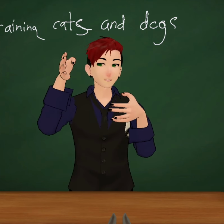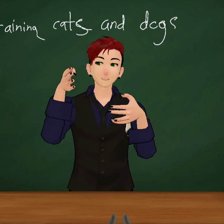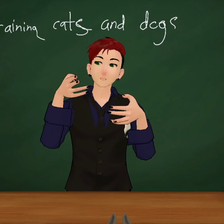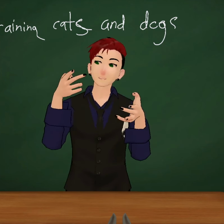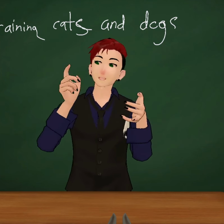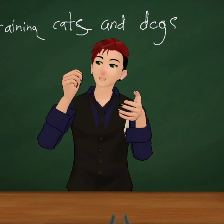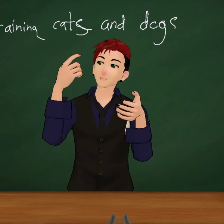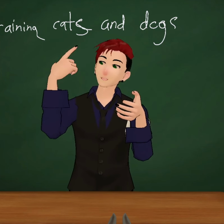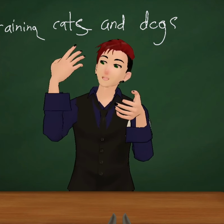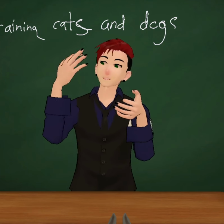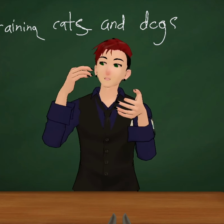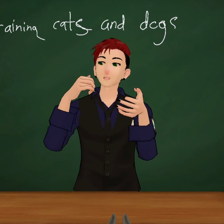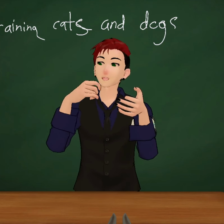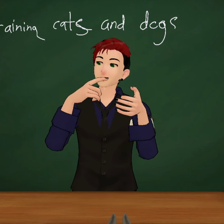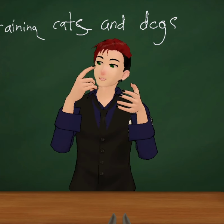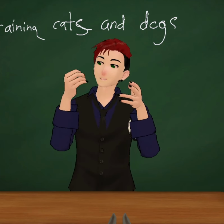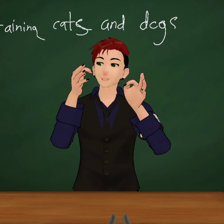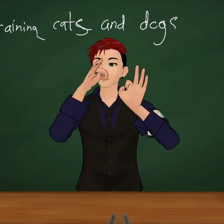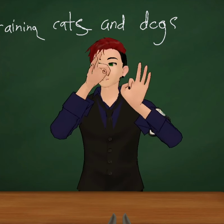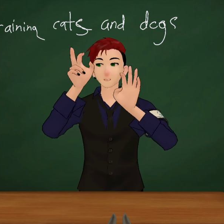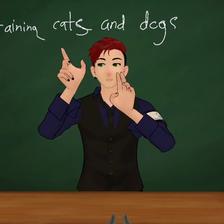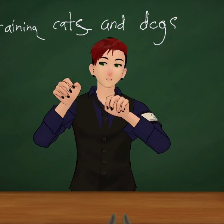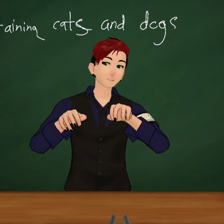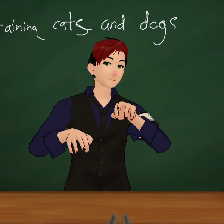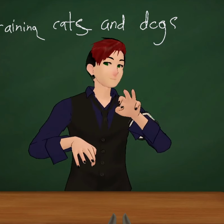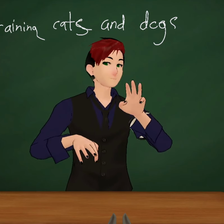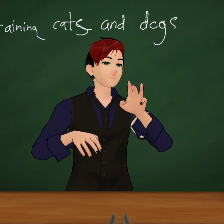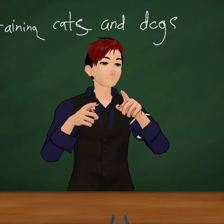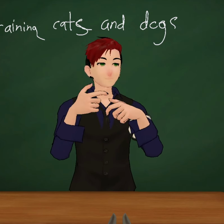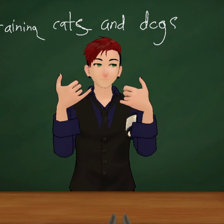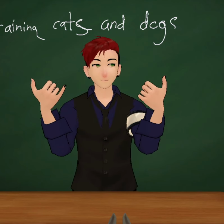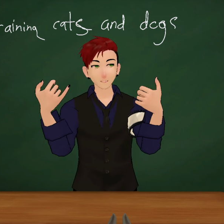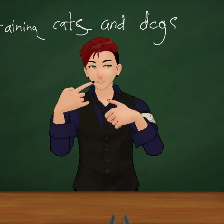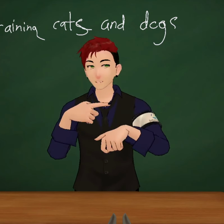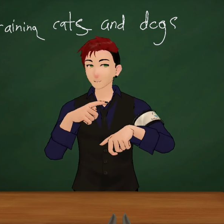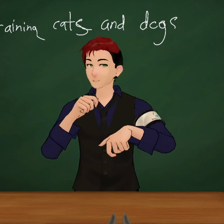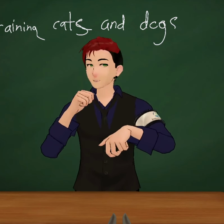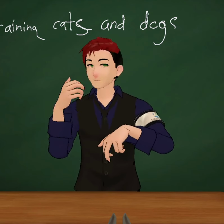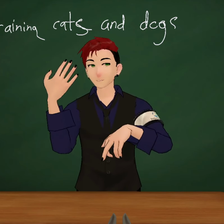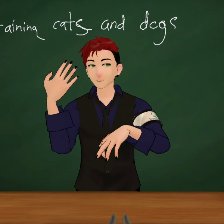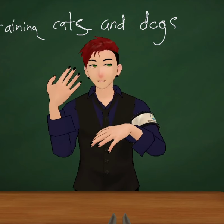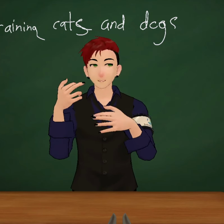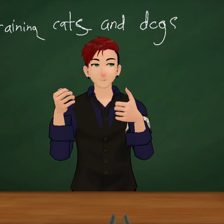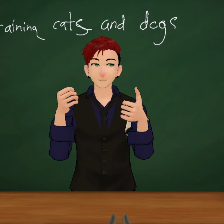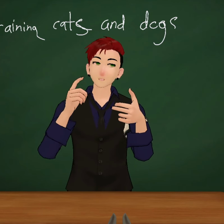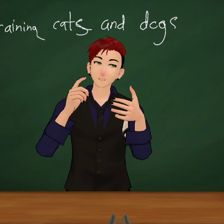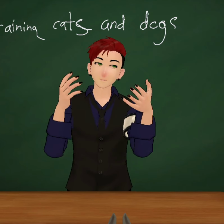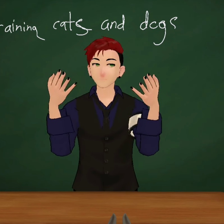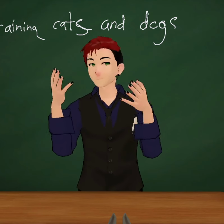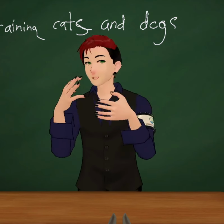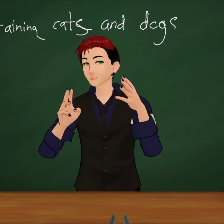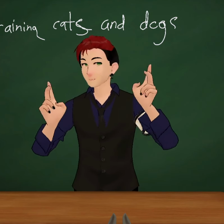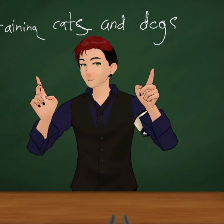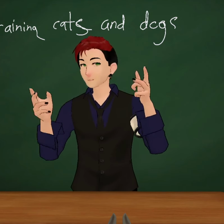it was like, oh yeah, I know why, because it had a little whatever. But today, nobody knows. Nobody, I mean, people probably